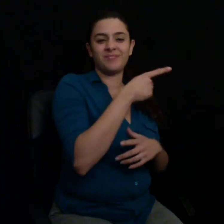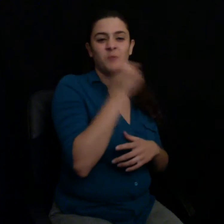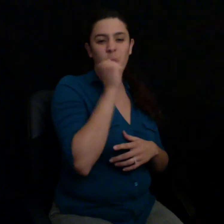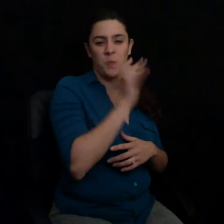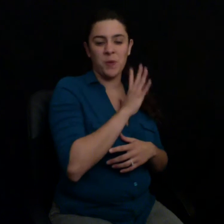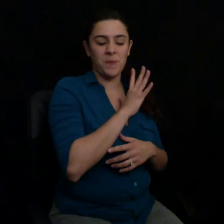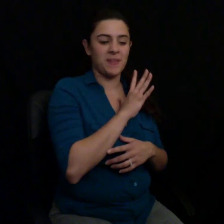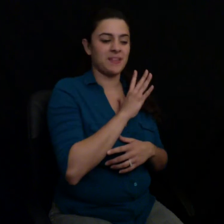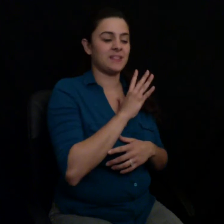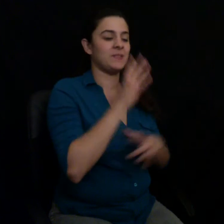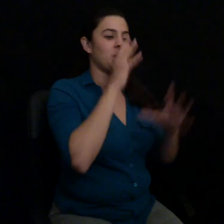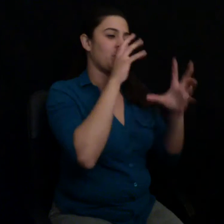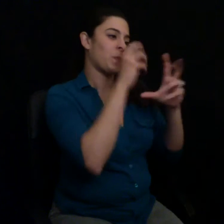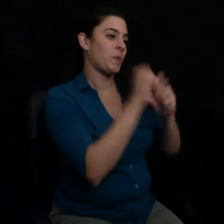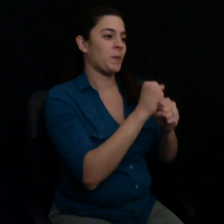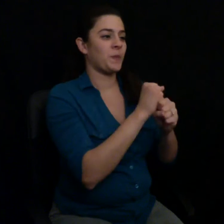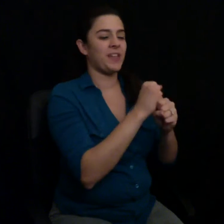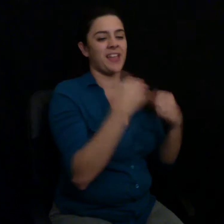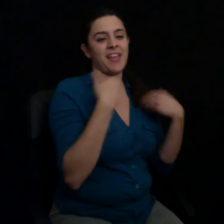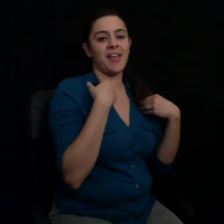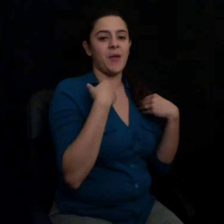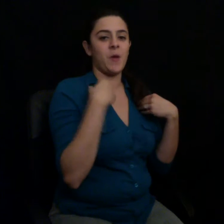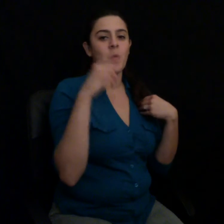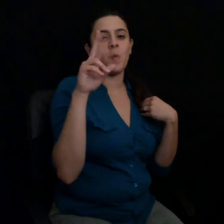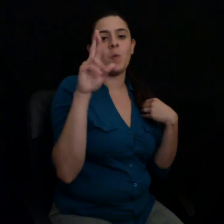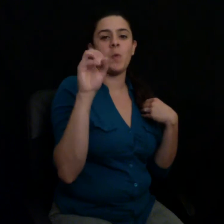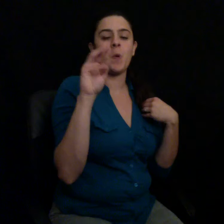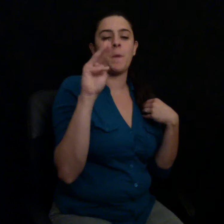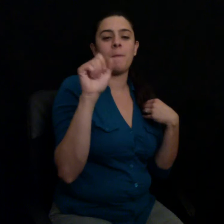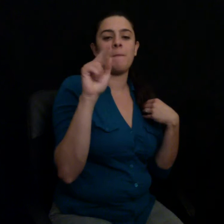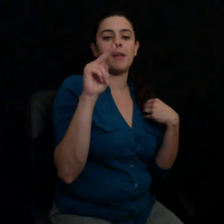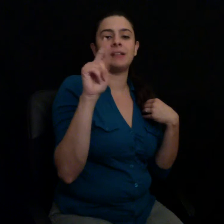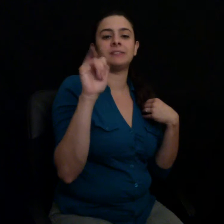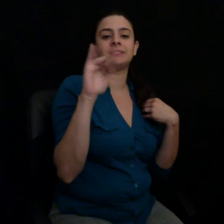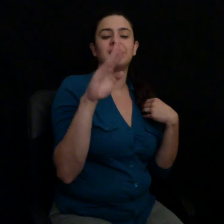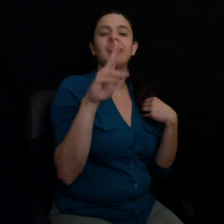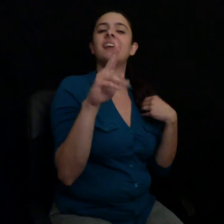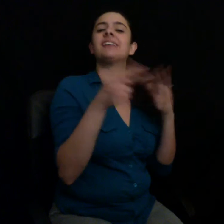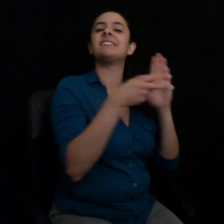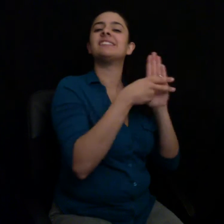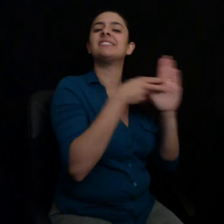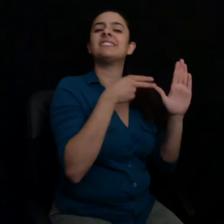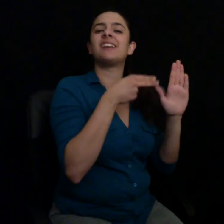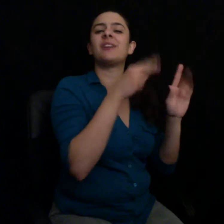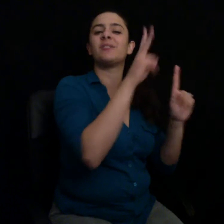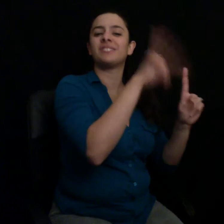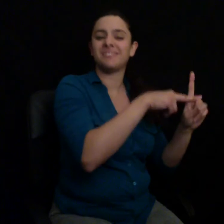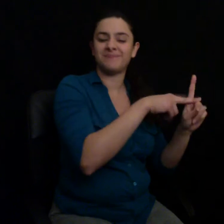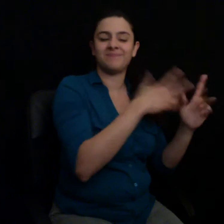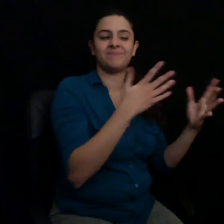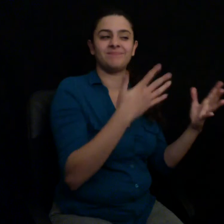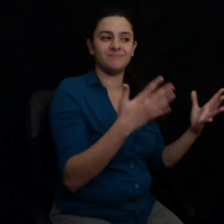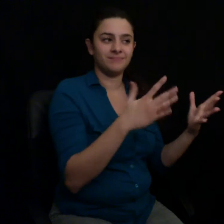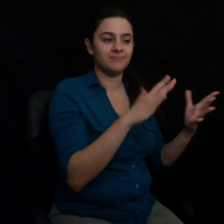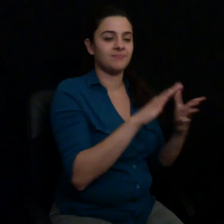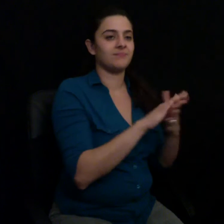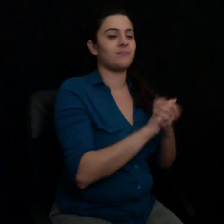stereotype of us. And I think we're kind of like looked at as more like wild or sort of the ultimate bad boys